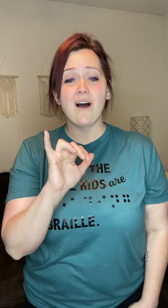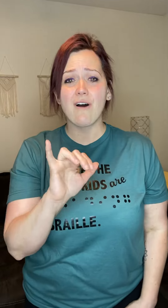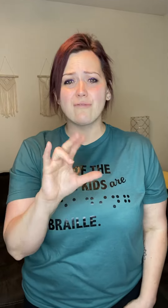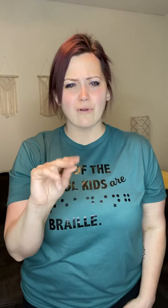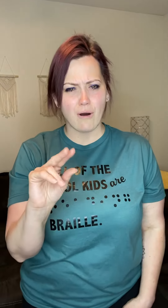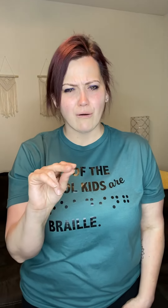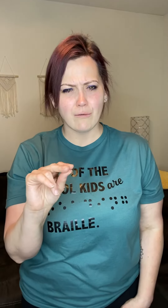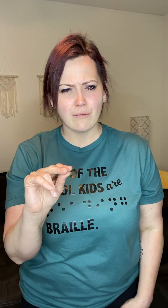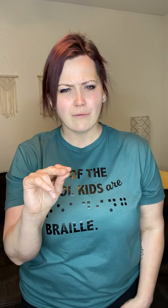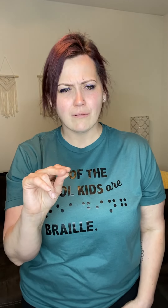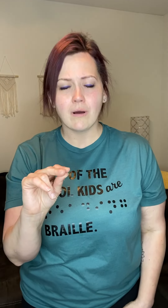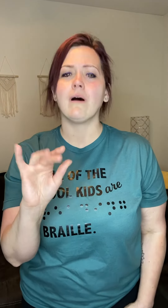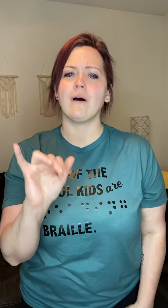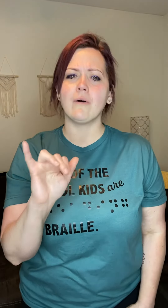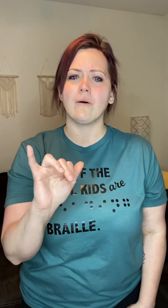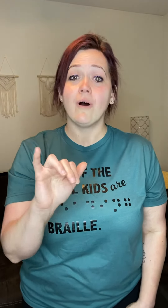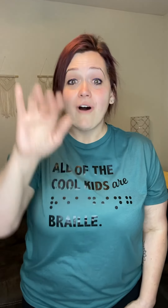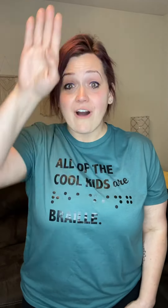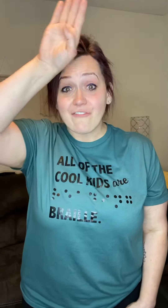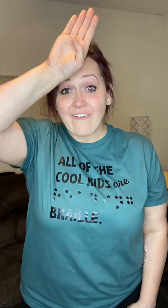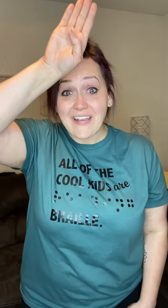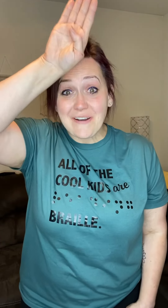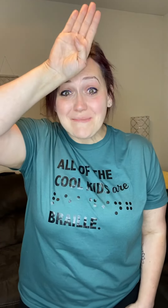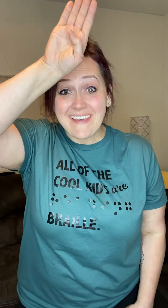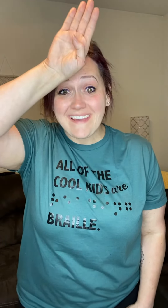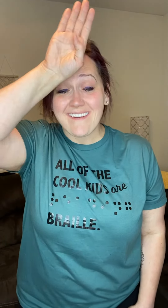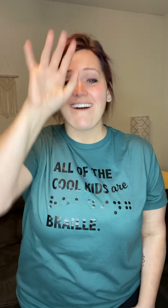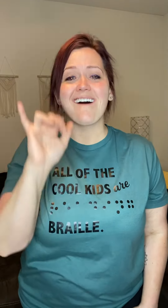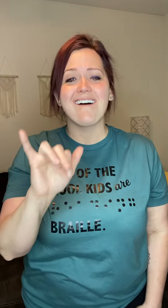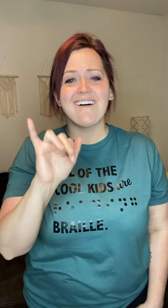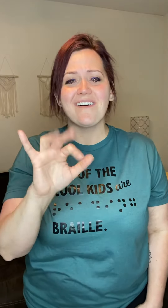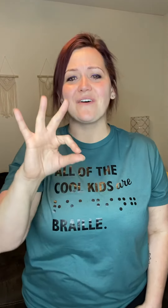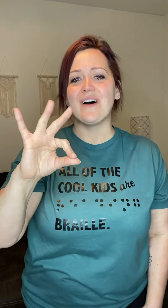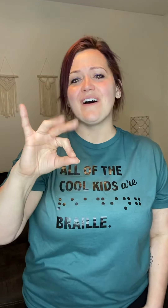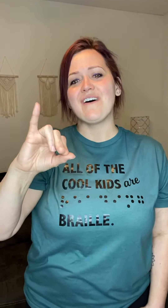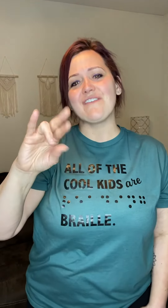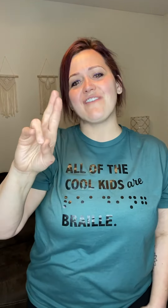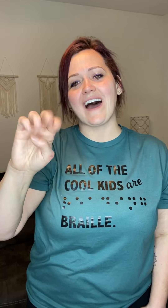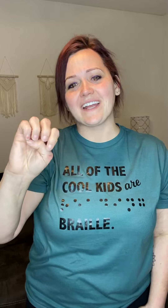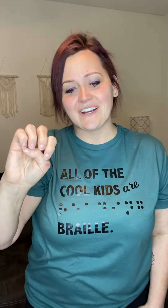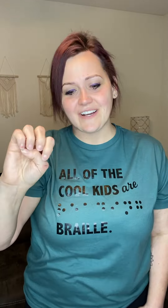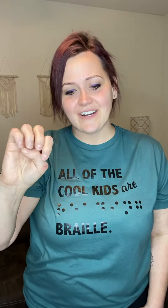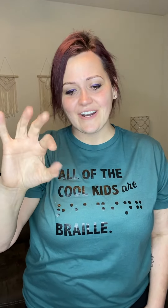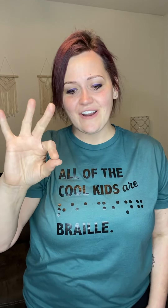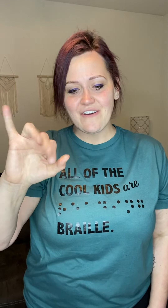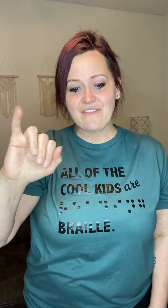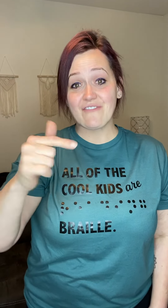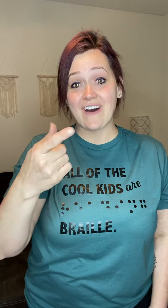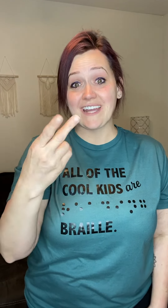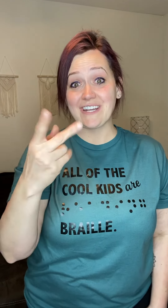Oh, no? A fireman? Oh, fire,